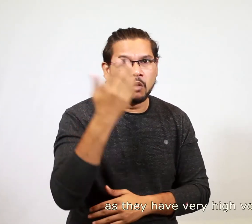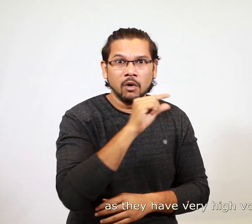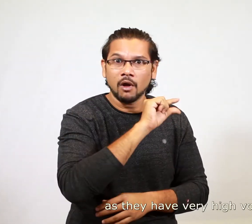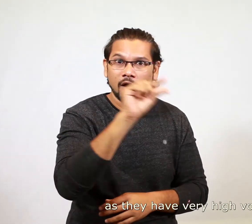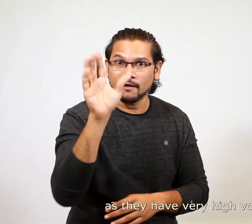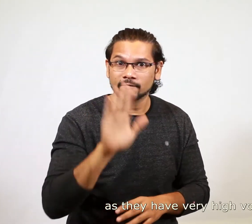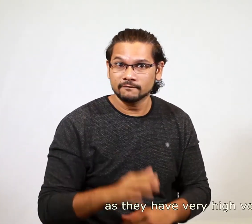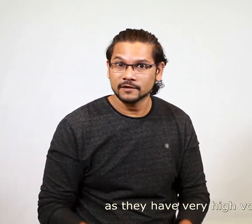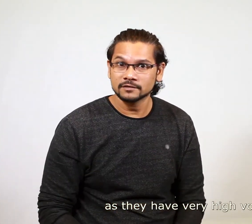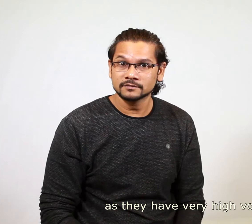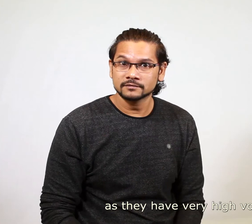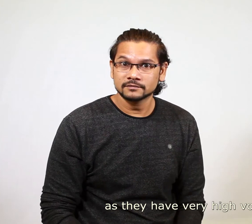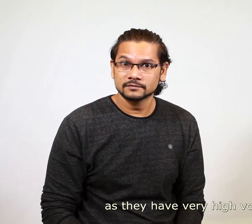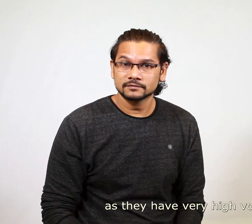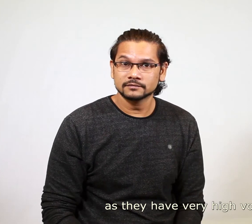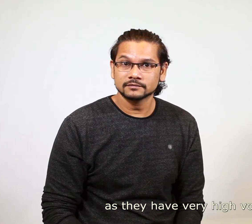very high voltage.